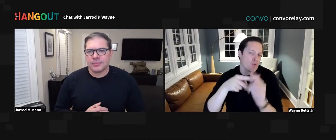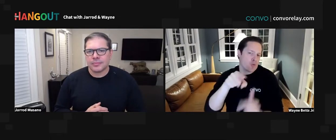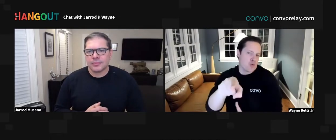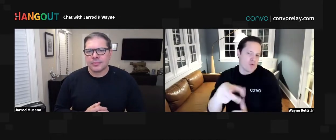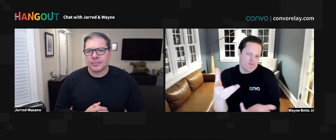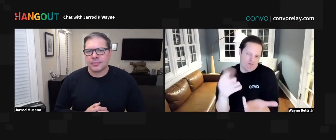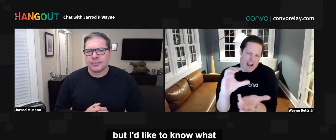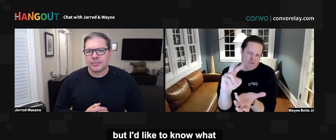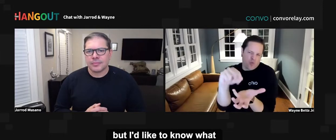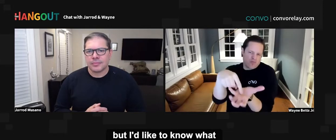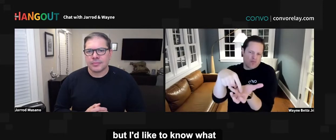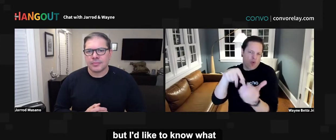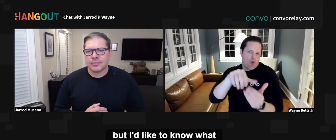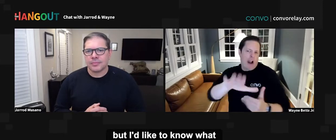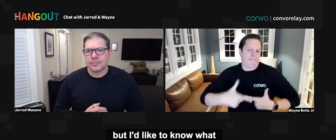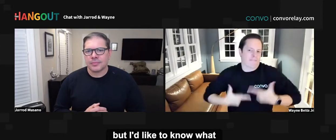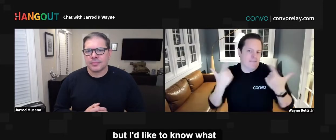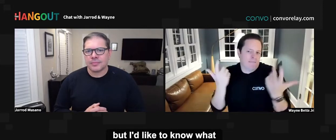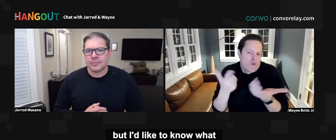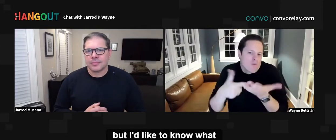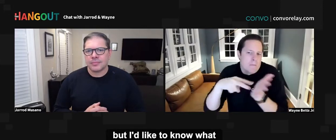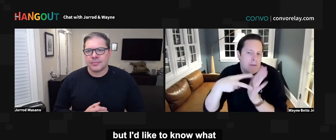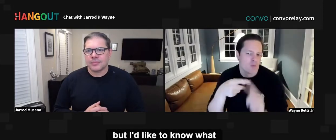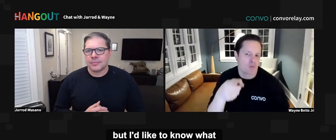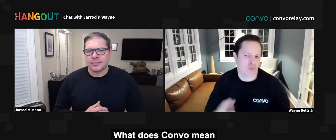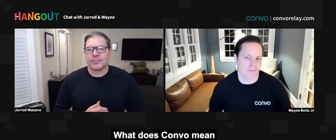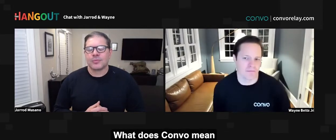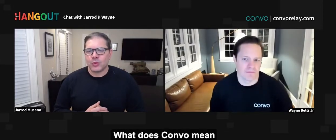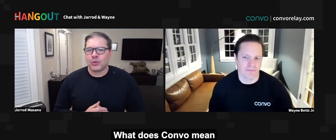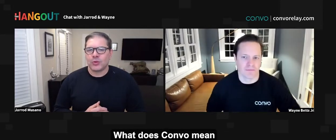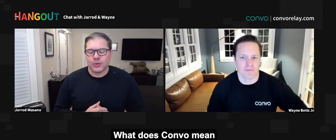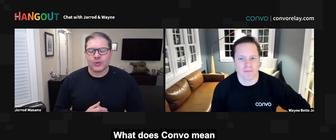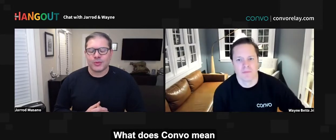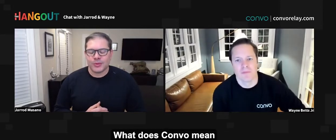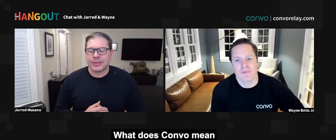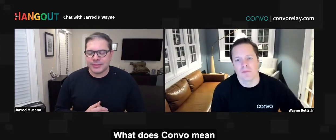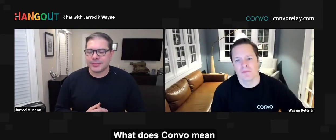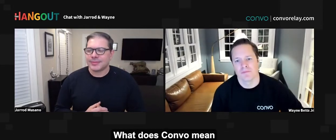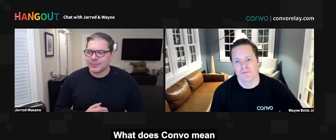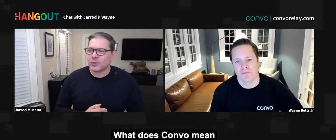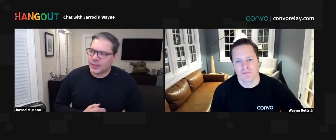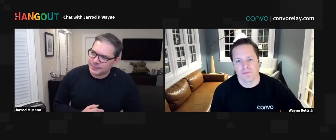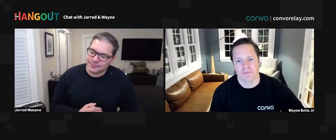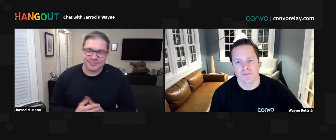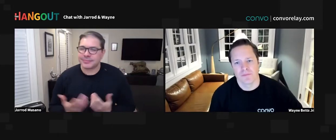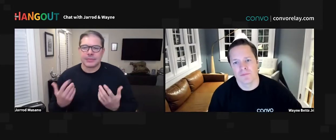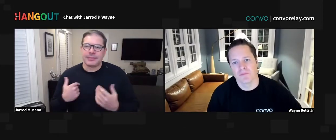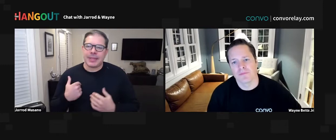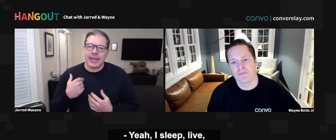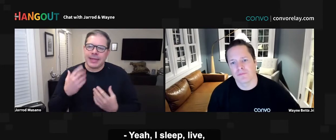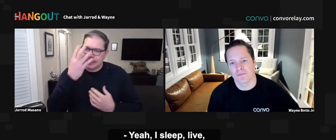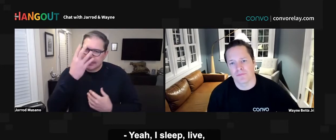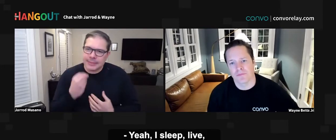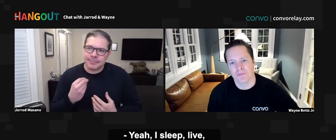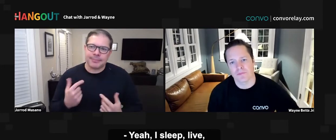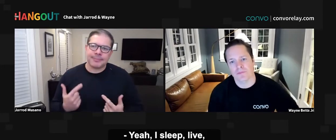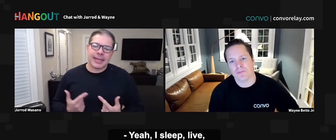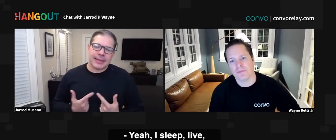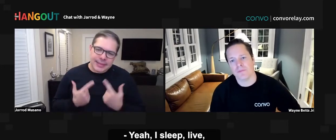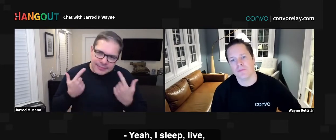I mean, you've been here for a while, but I'd like to know, what does Convo mean to you? What does Convo mean in your life, Jarrod? Ooh.